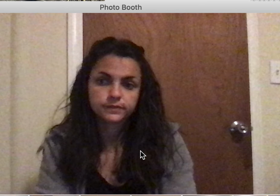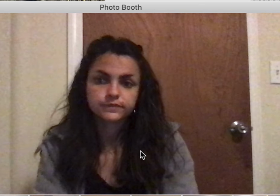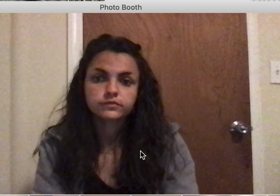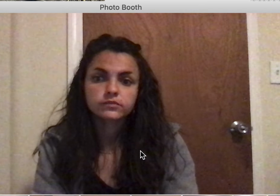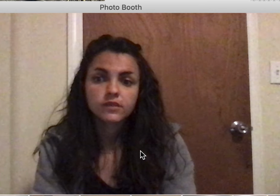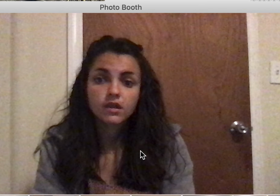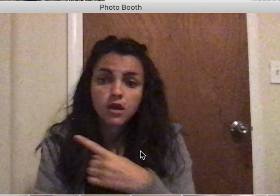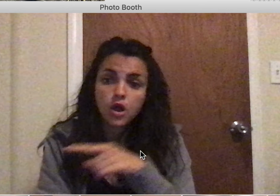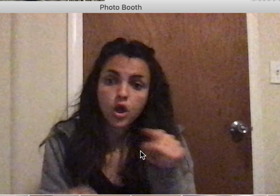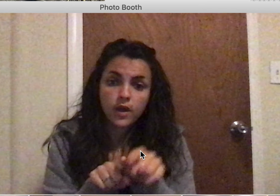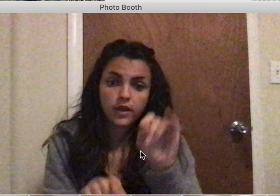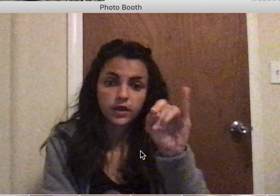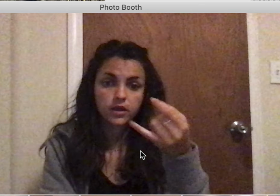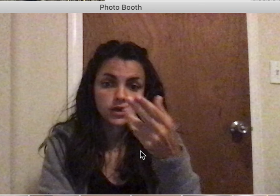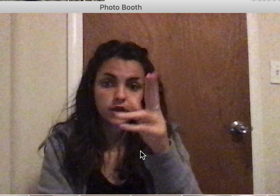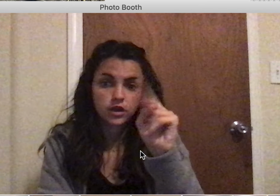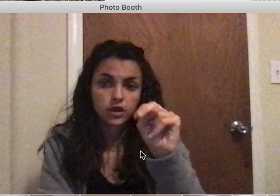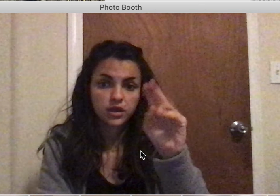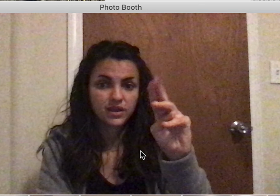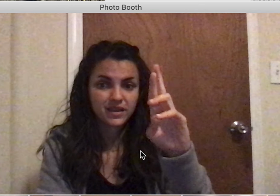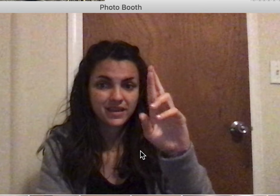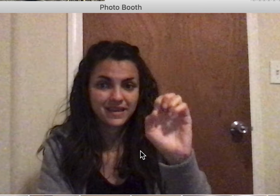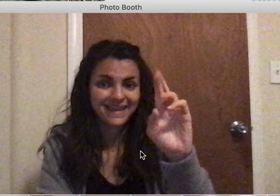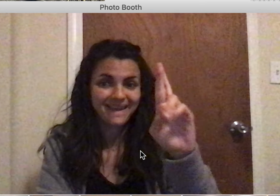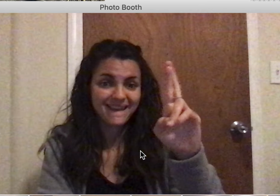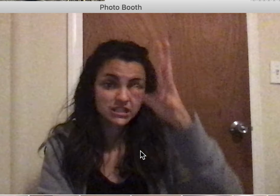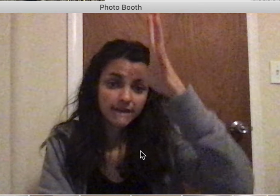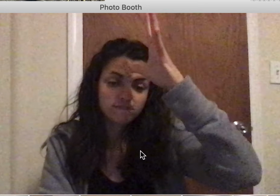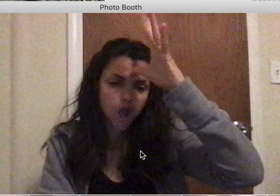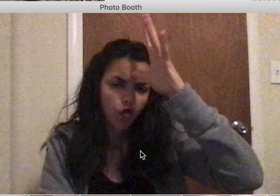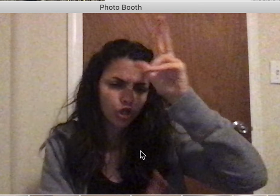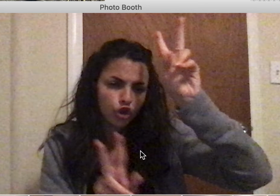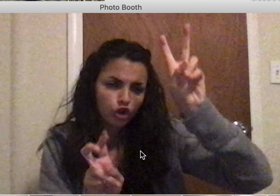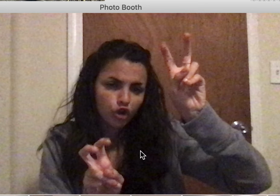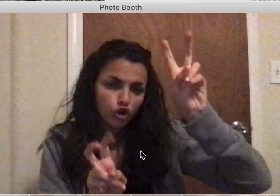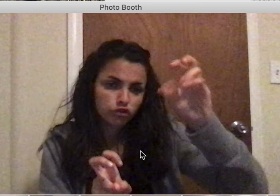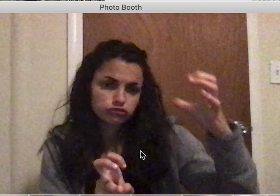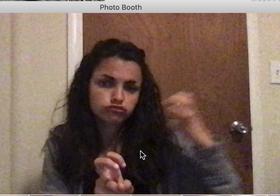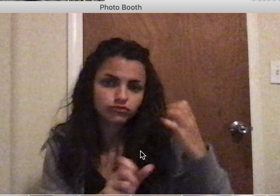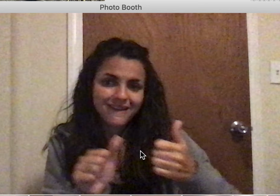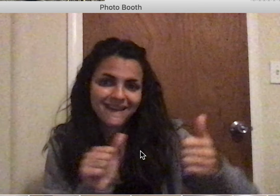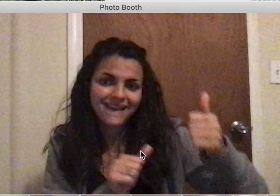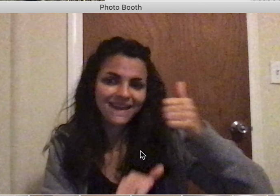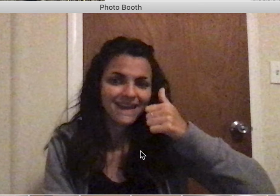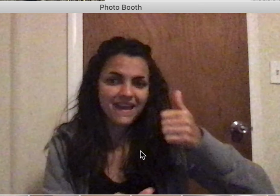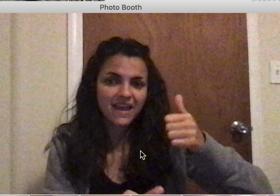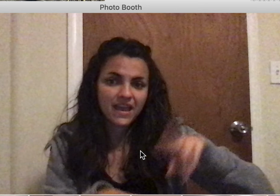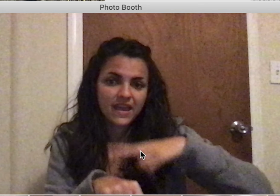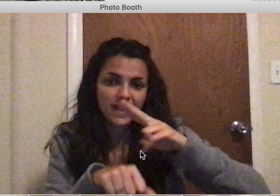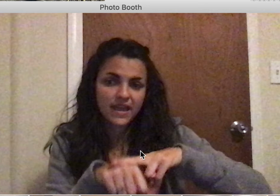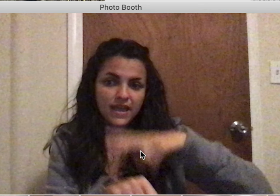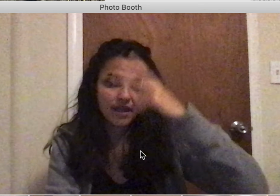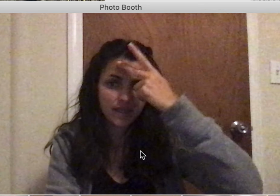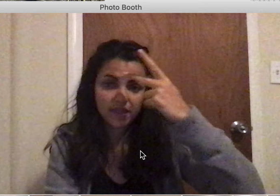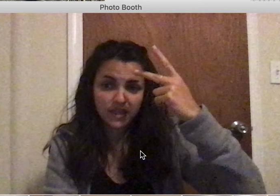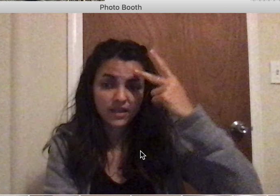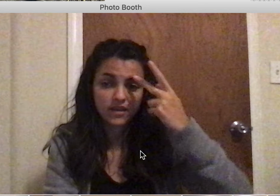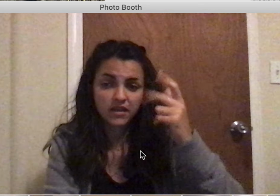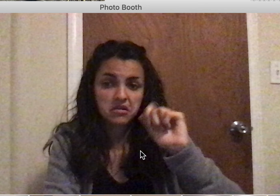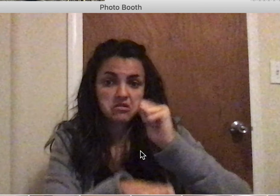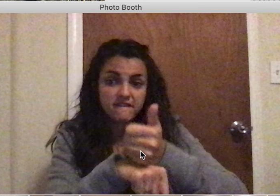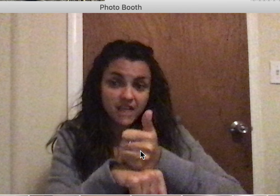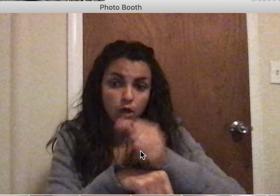Also, you have John Muir, who's the father of national parks. He founded the Sierra Club, one of the most important conservationist